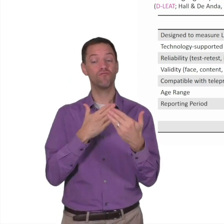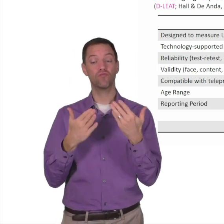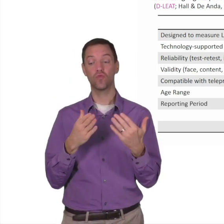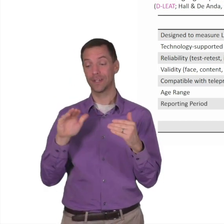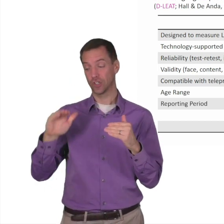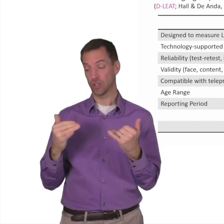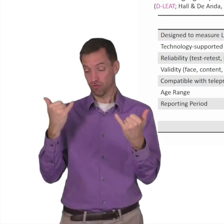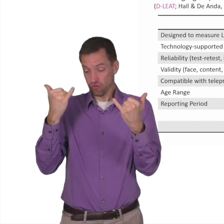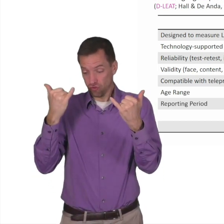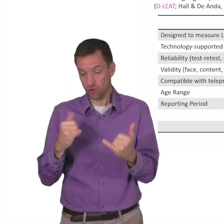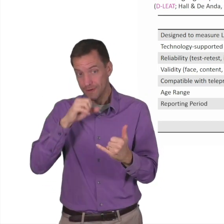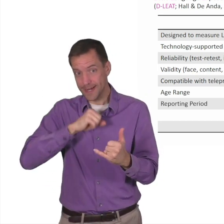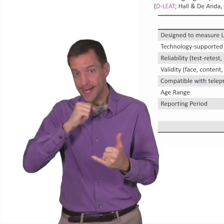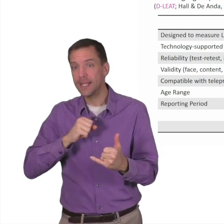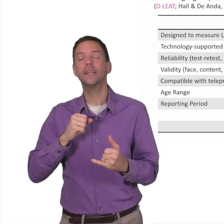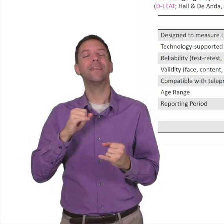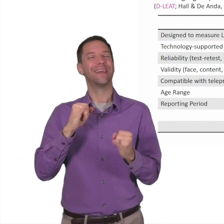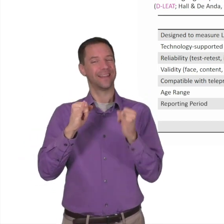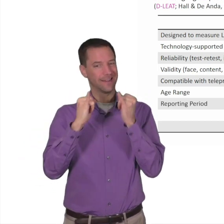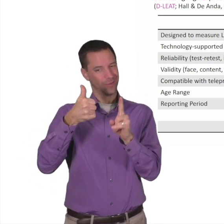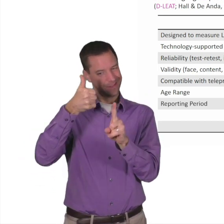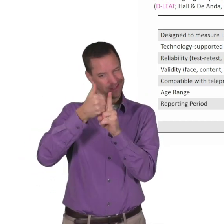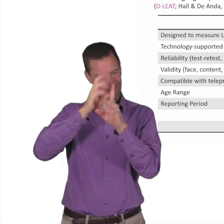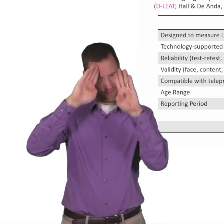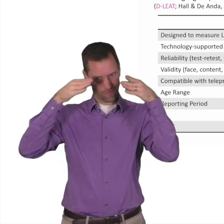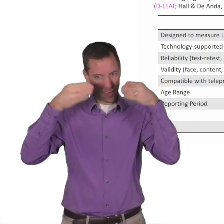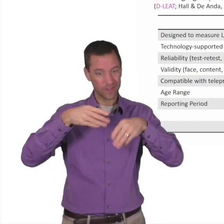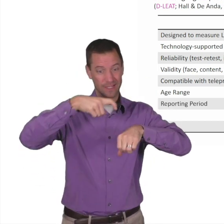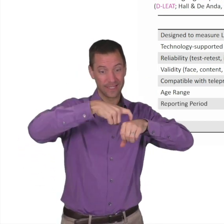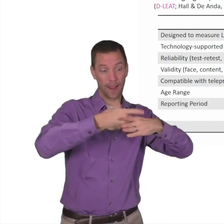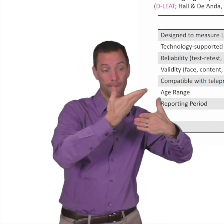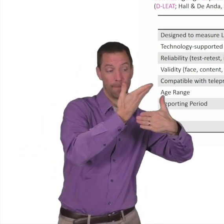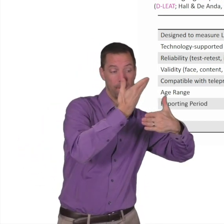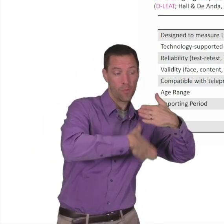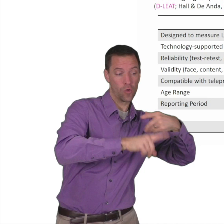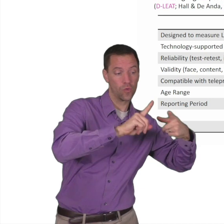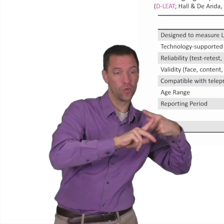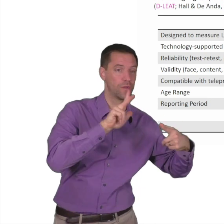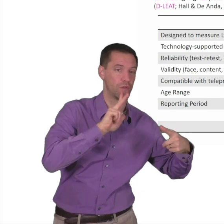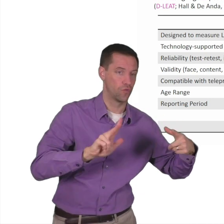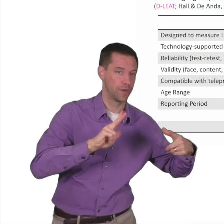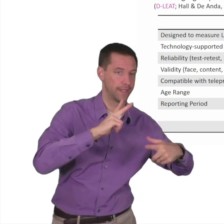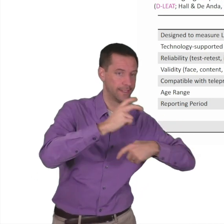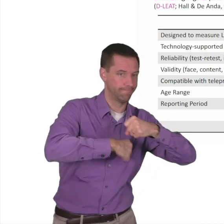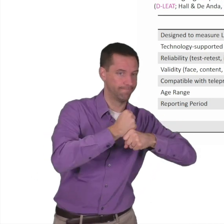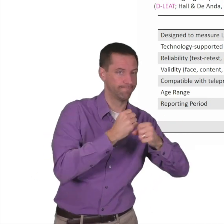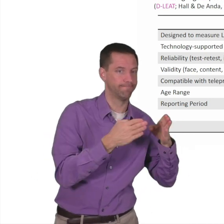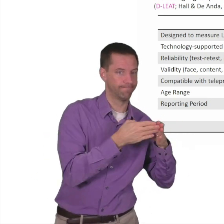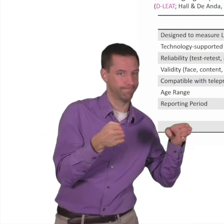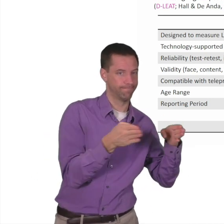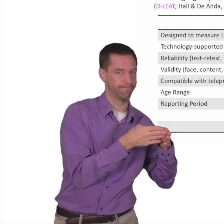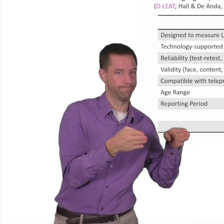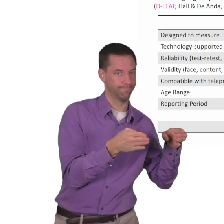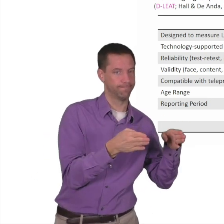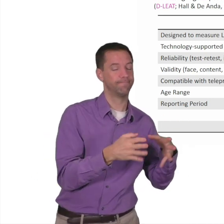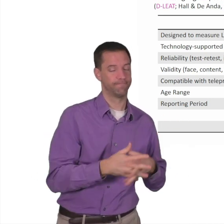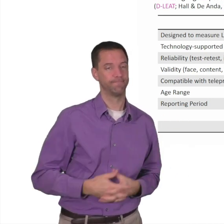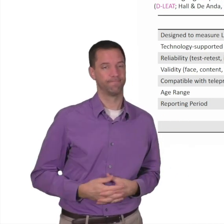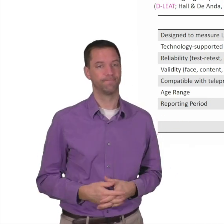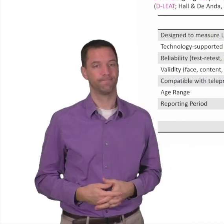but the reporting period that the interview focuses on is the period from birth to age 3.